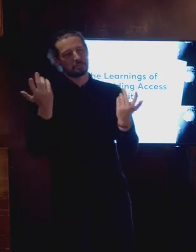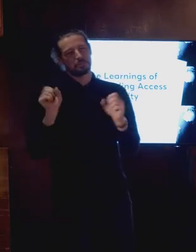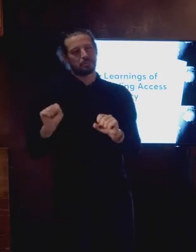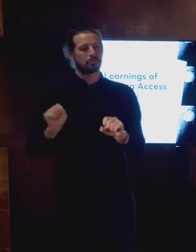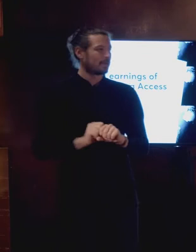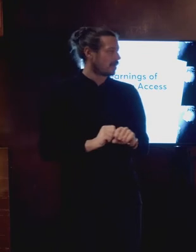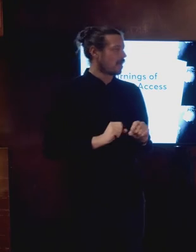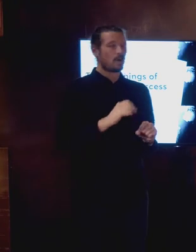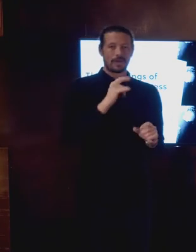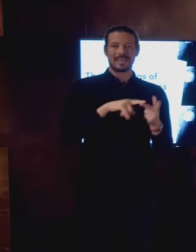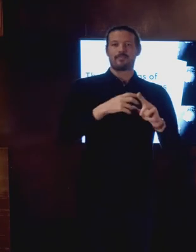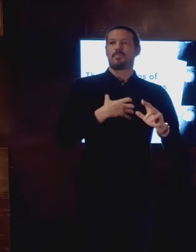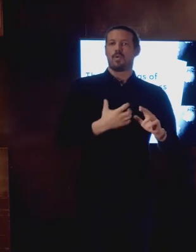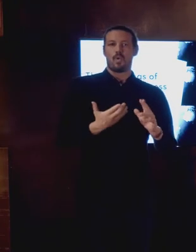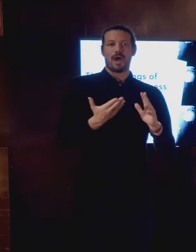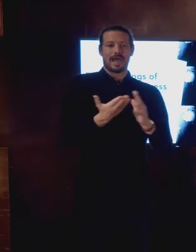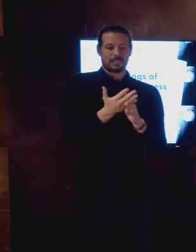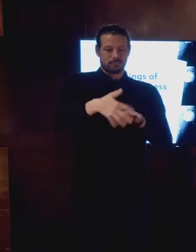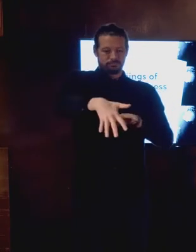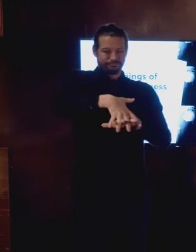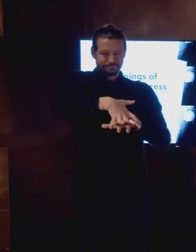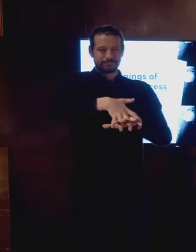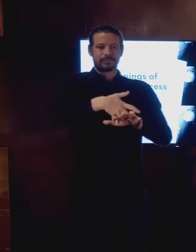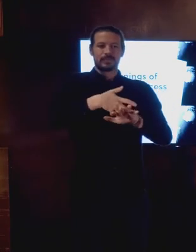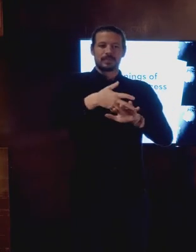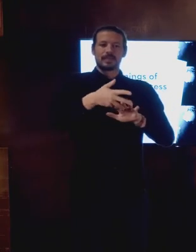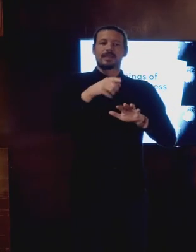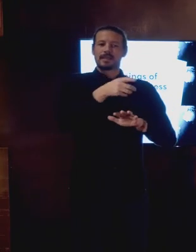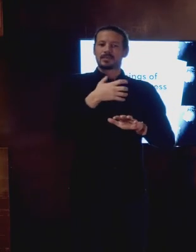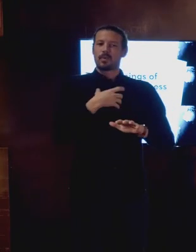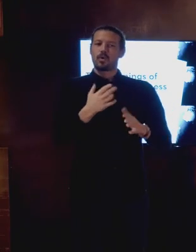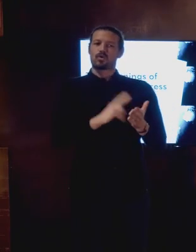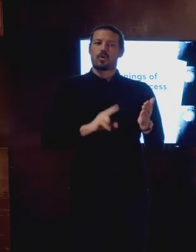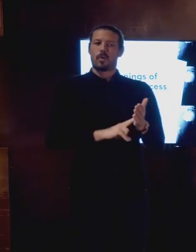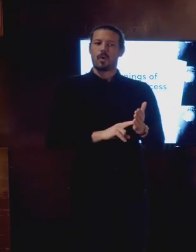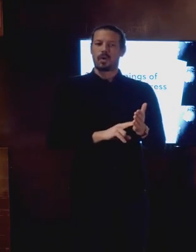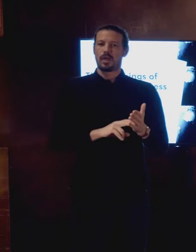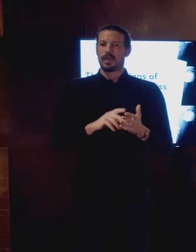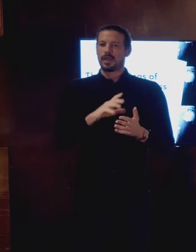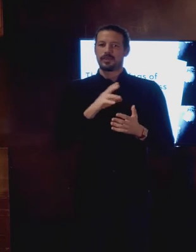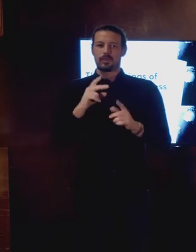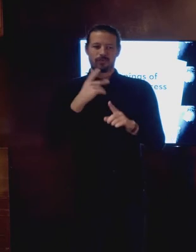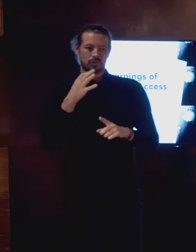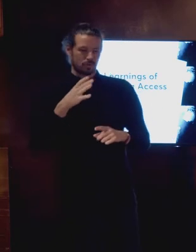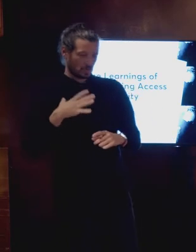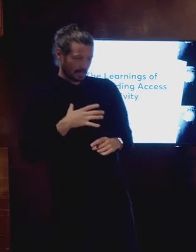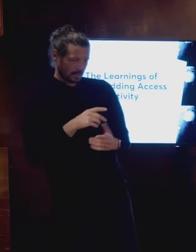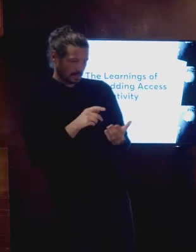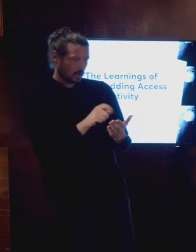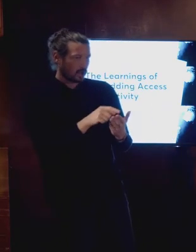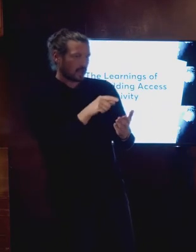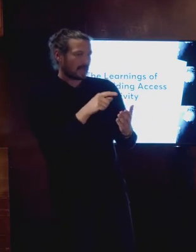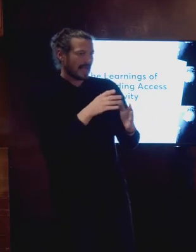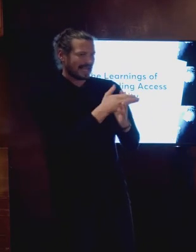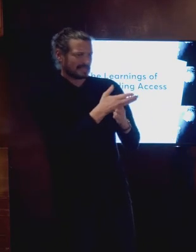is embedded into shows, it will become something normal that isn't strange for reviewers. And not to comment on. That perhaps are weirded out by it. I don't